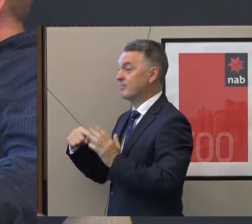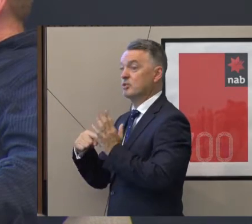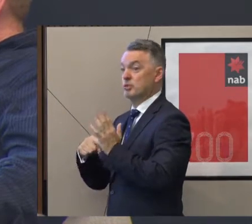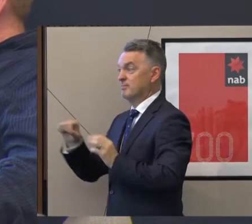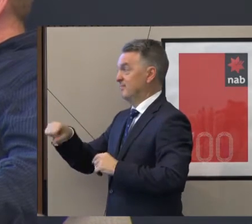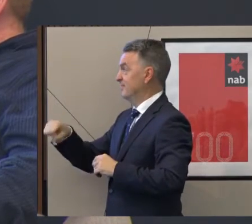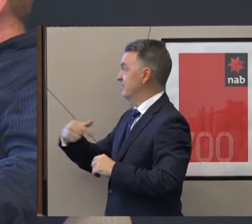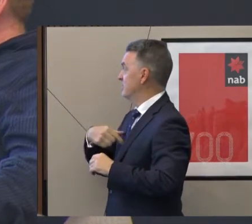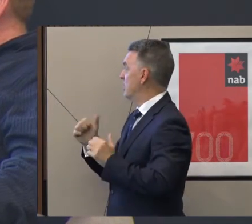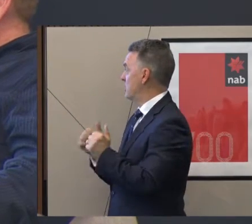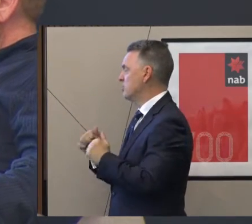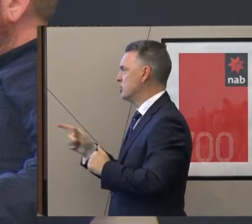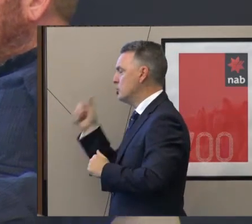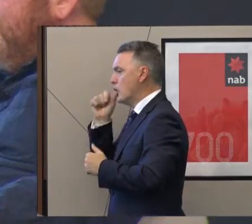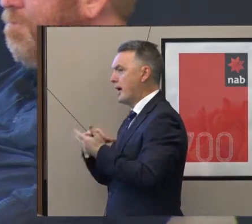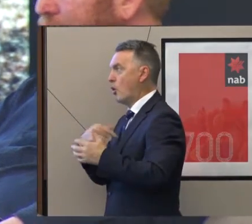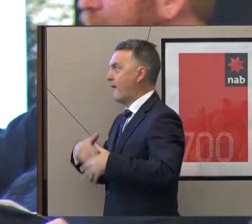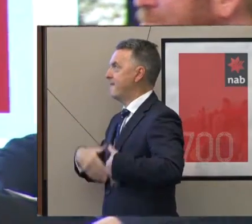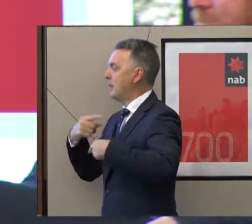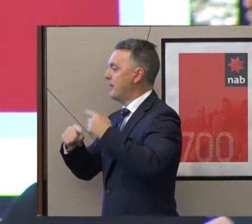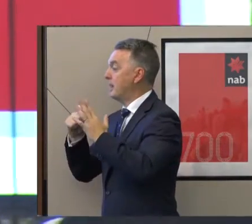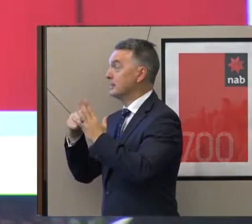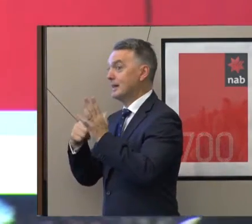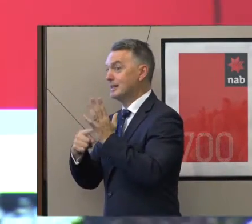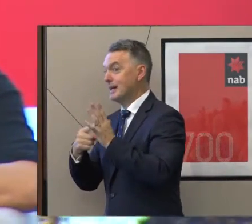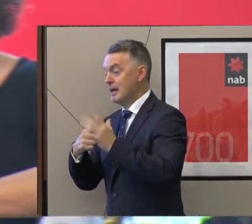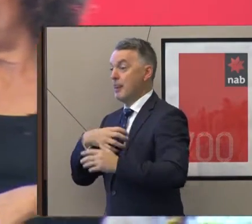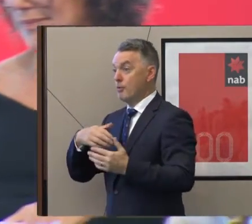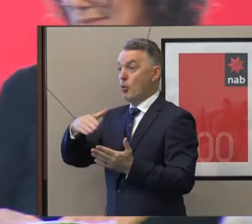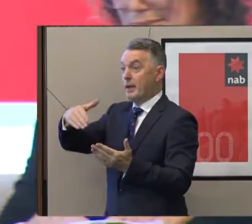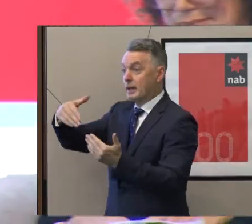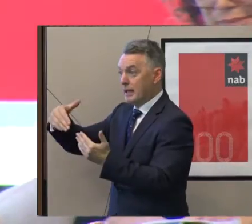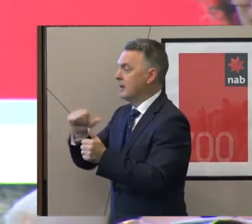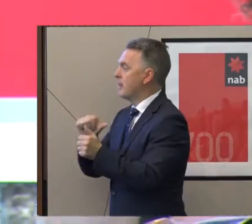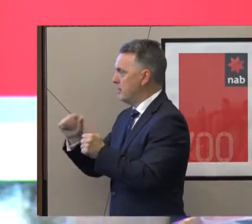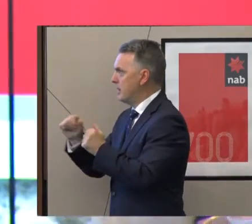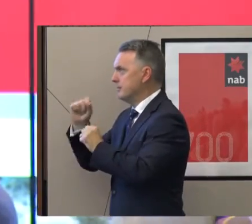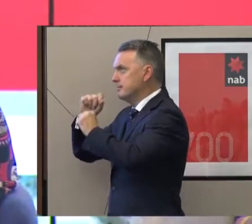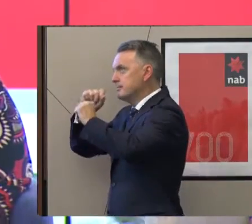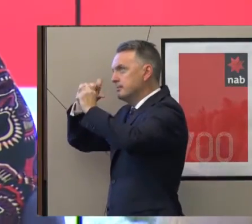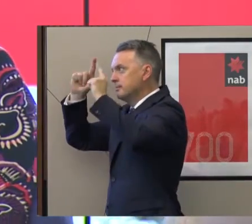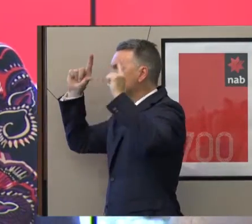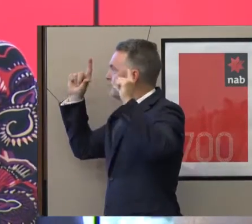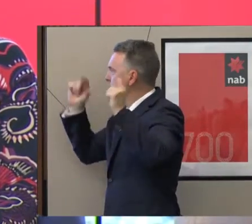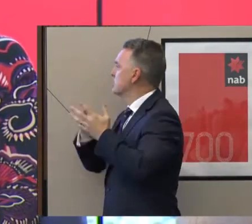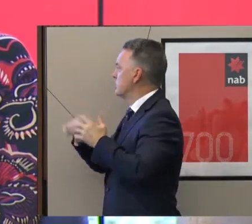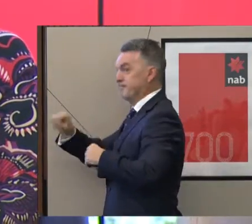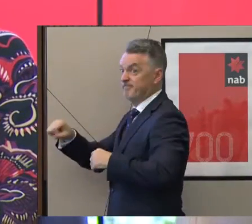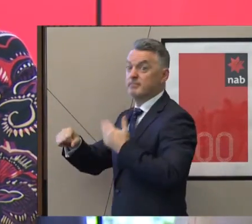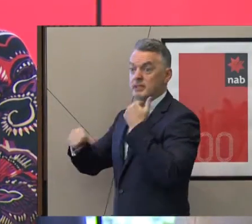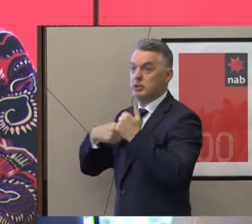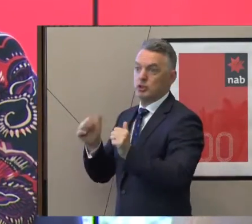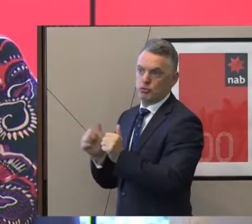with you. Well, you know how I feel about data. The more we collect, the better understanding we can have. So please, I agree. Please fill